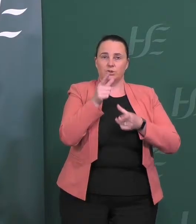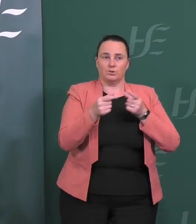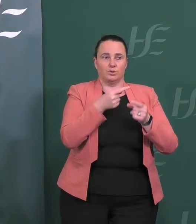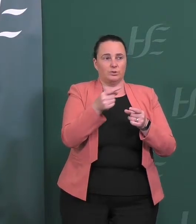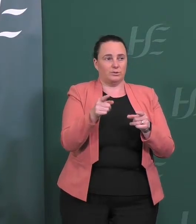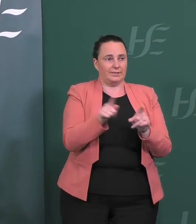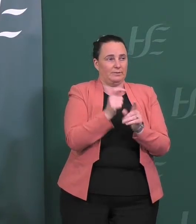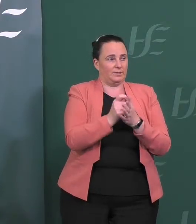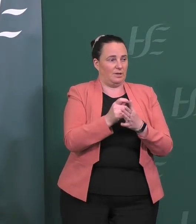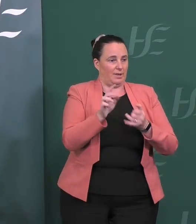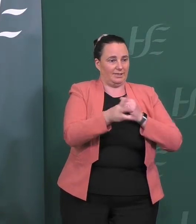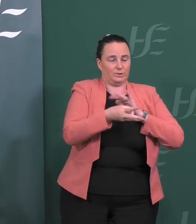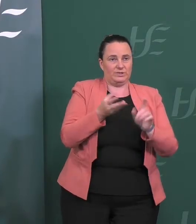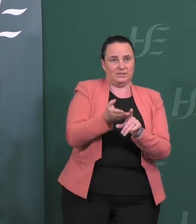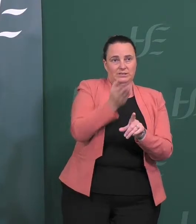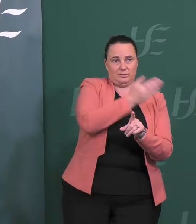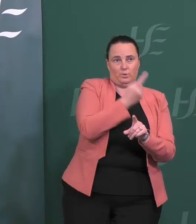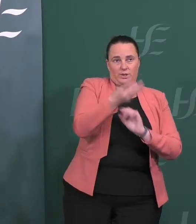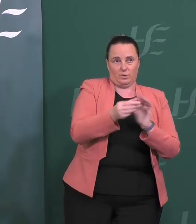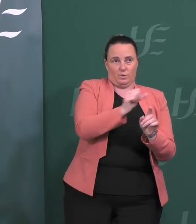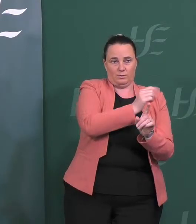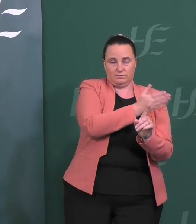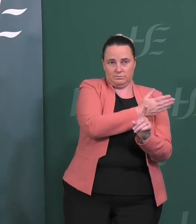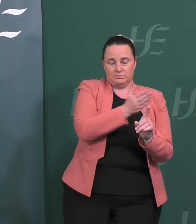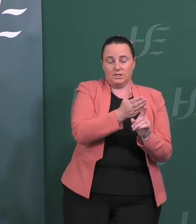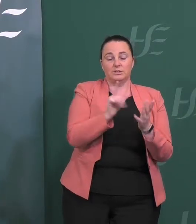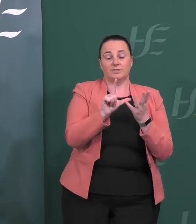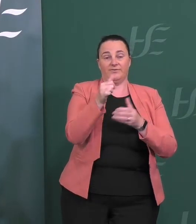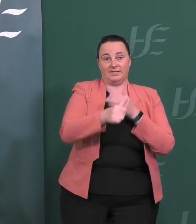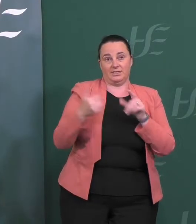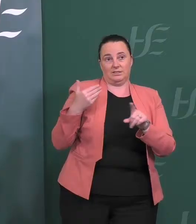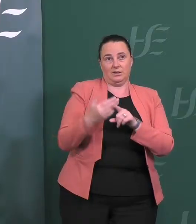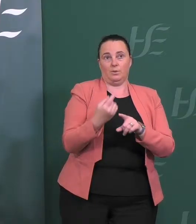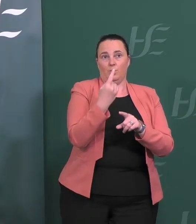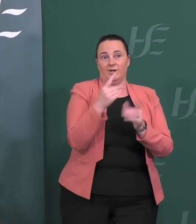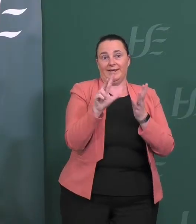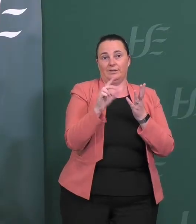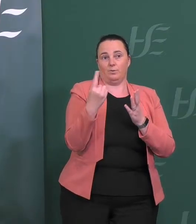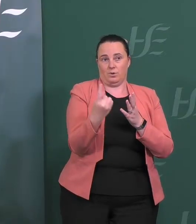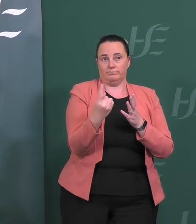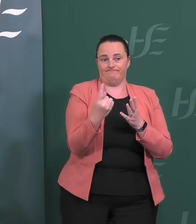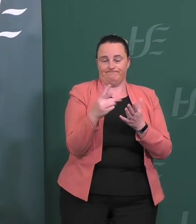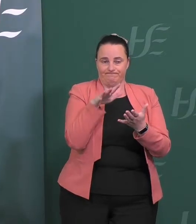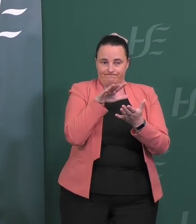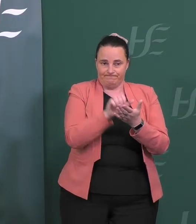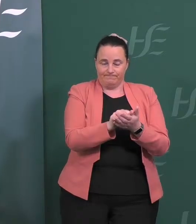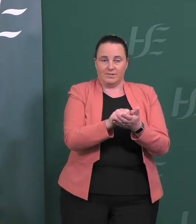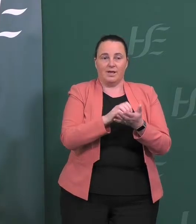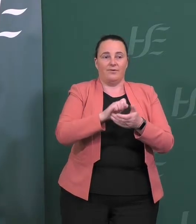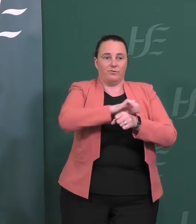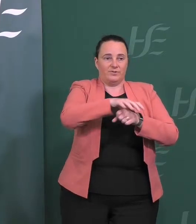to you this time last week. Over the past 7 days, there's been 181 confirmed new